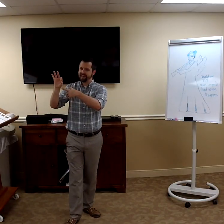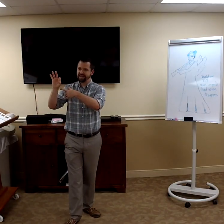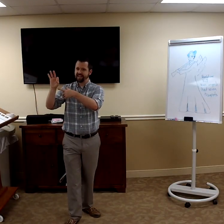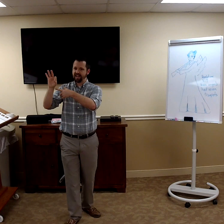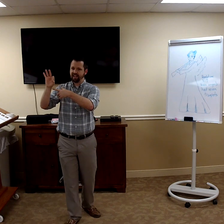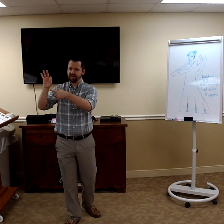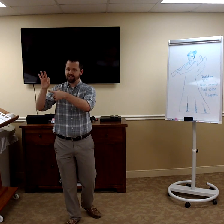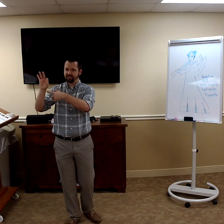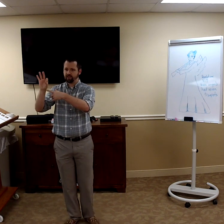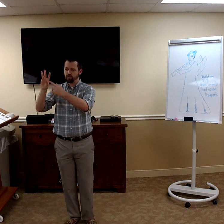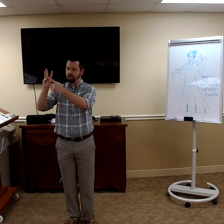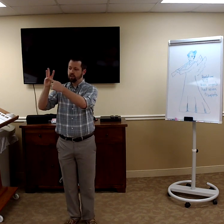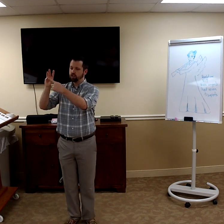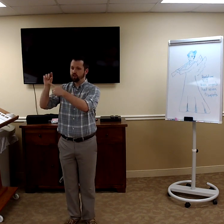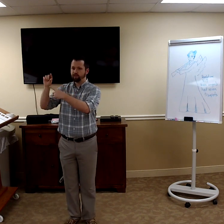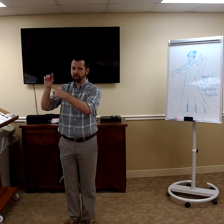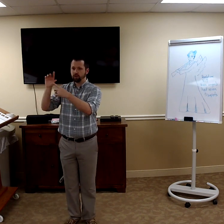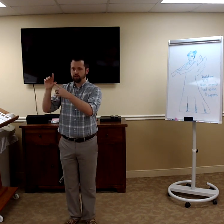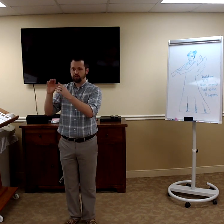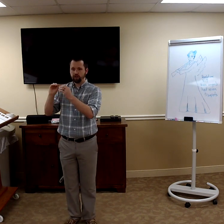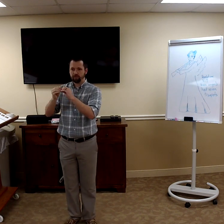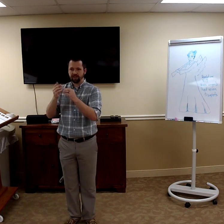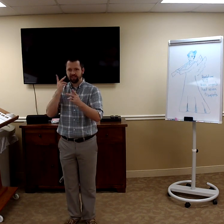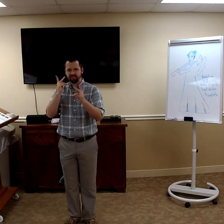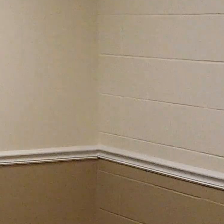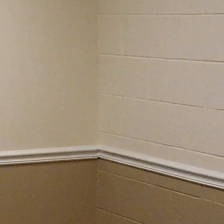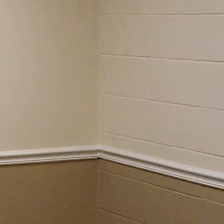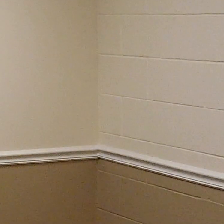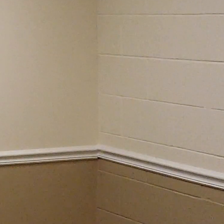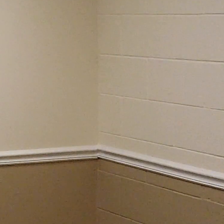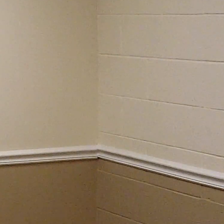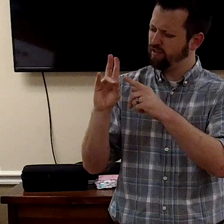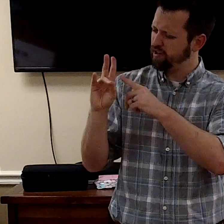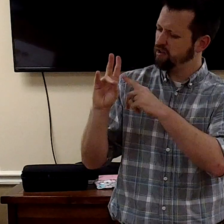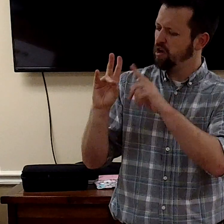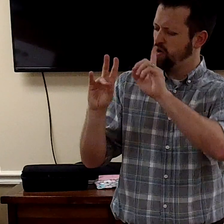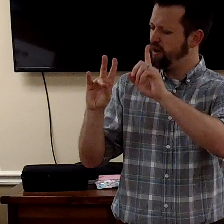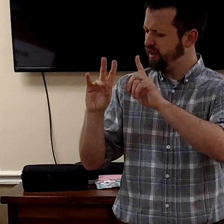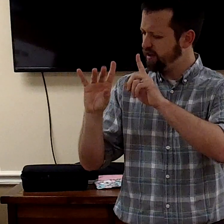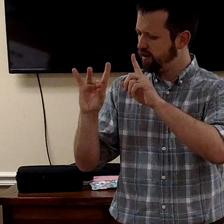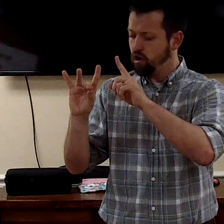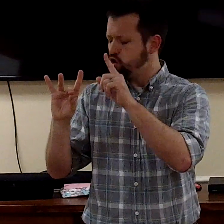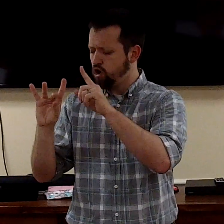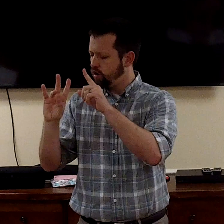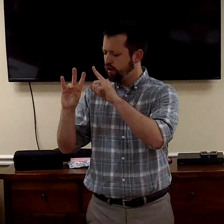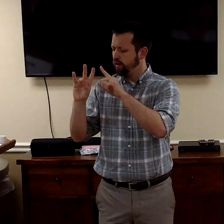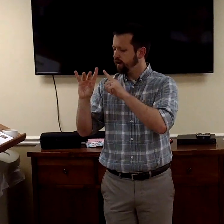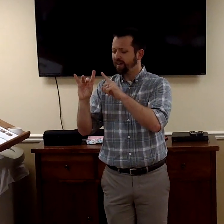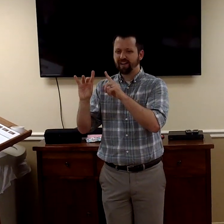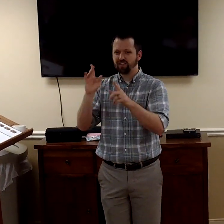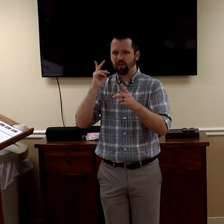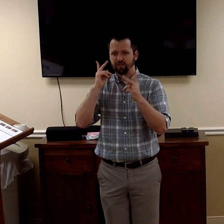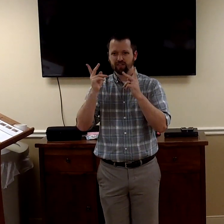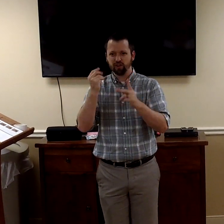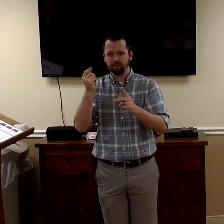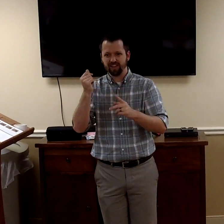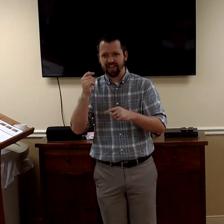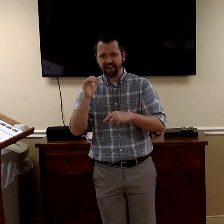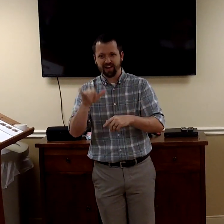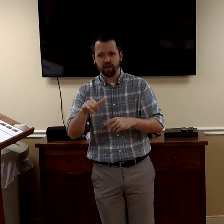9. So little finger, little number. I saw some people getting confused and like, no. I saw a little bit of that.